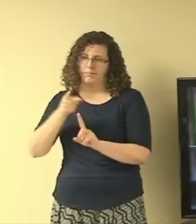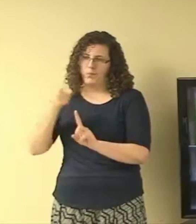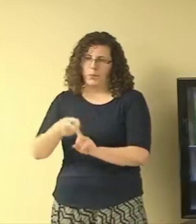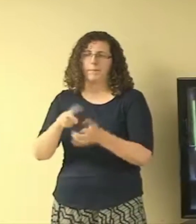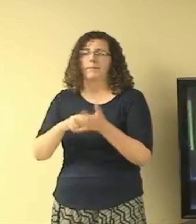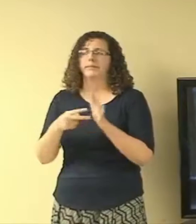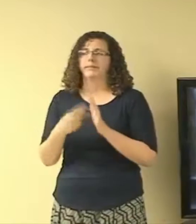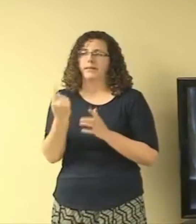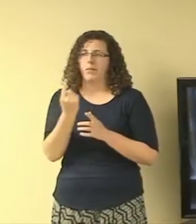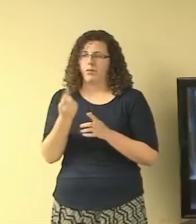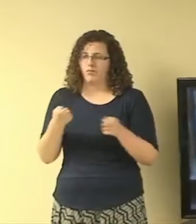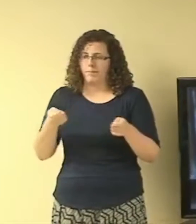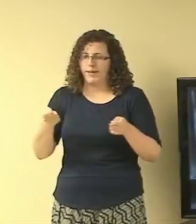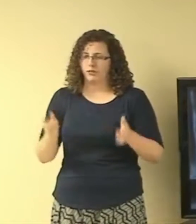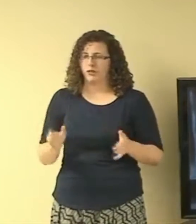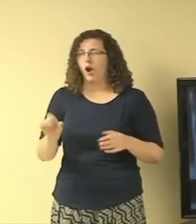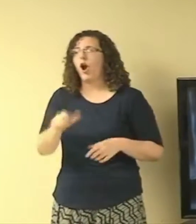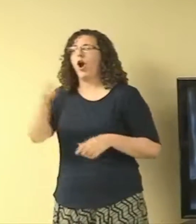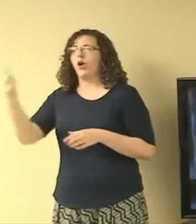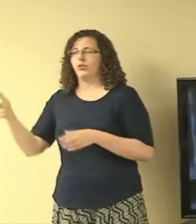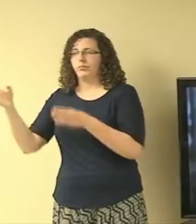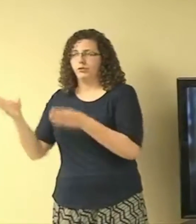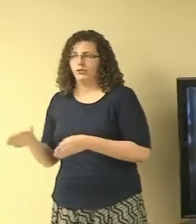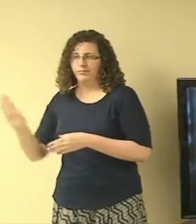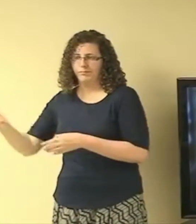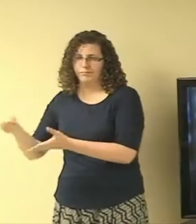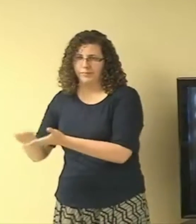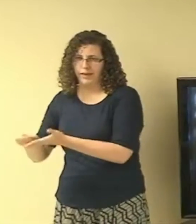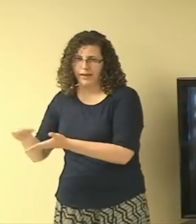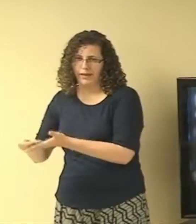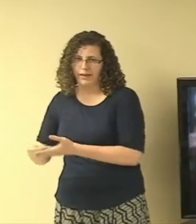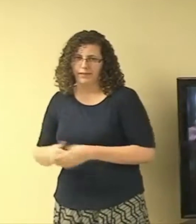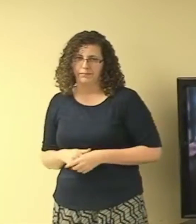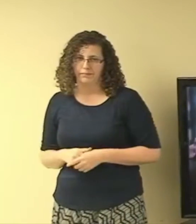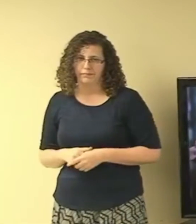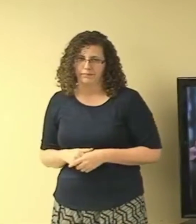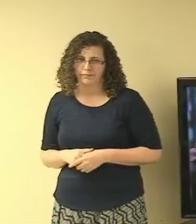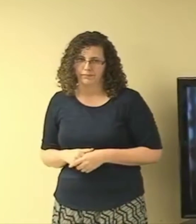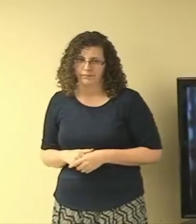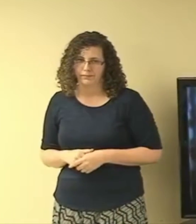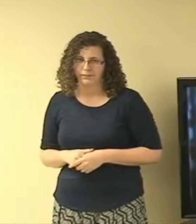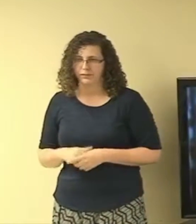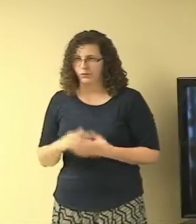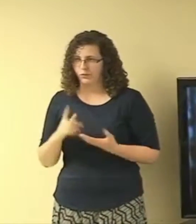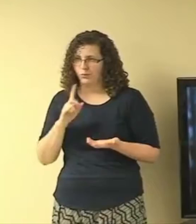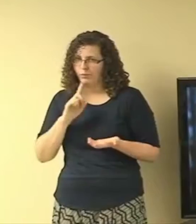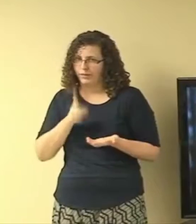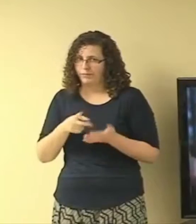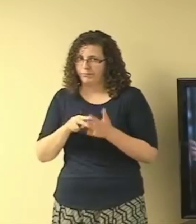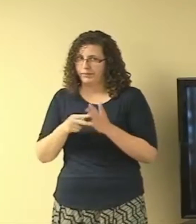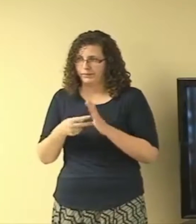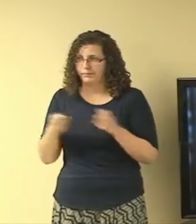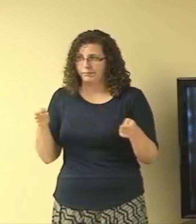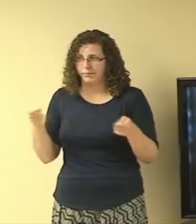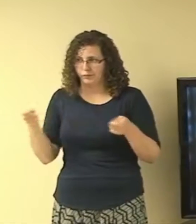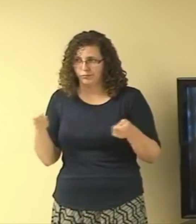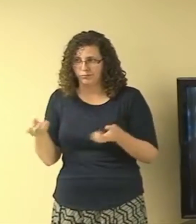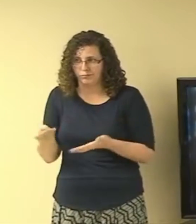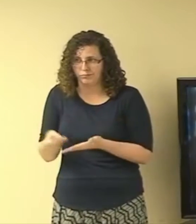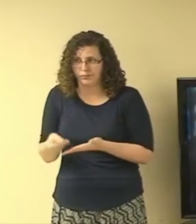for someone else. That's all it is. So stewardship is